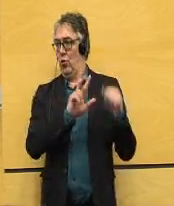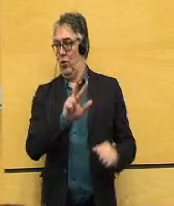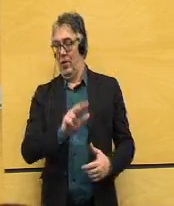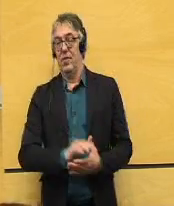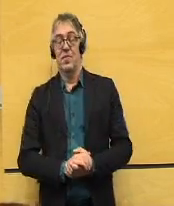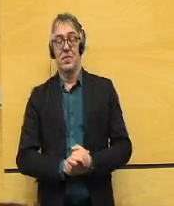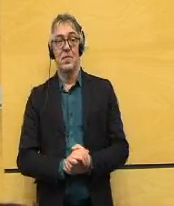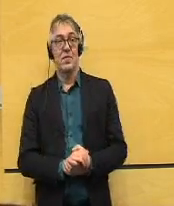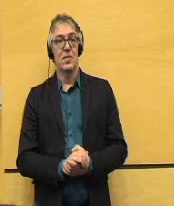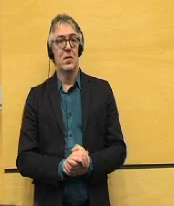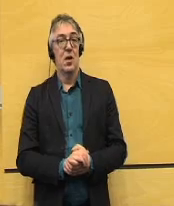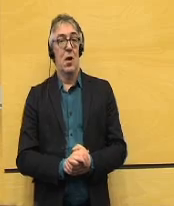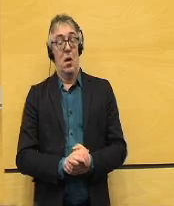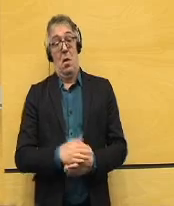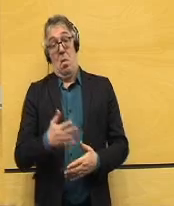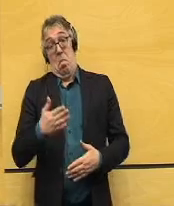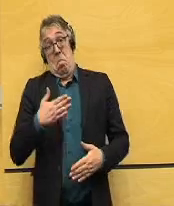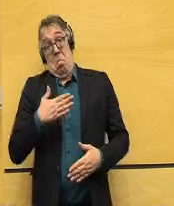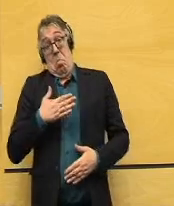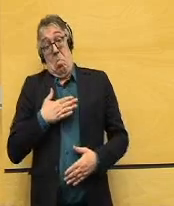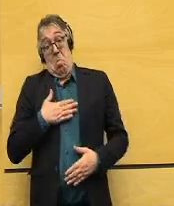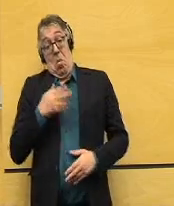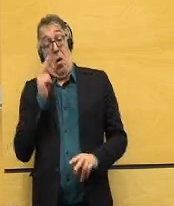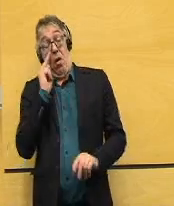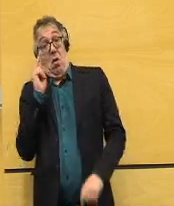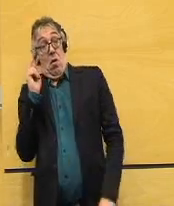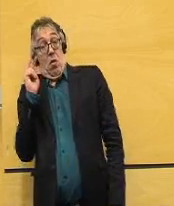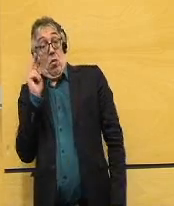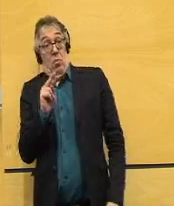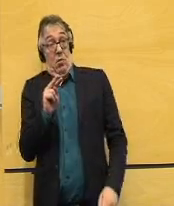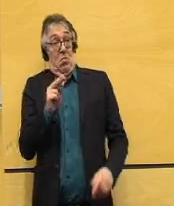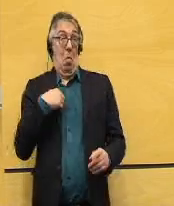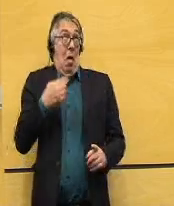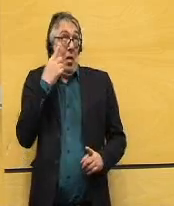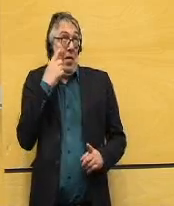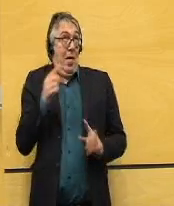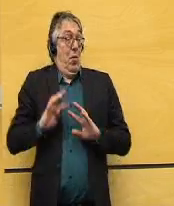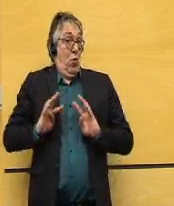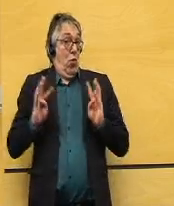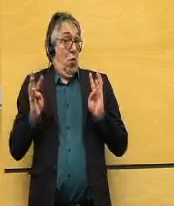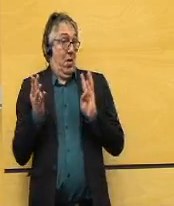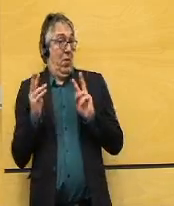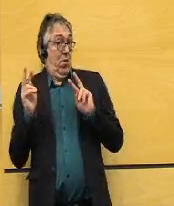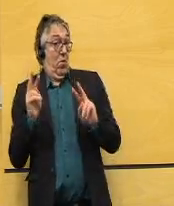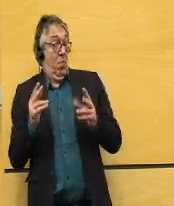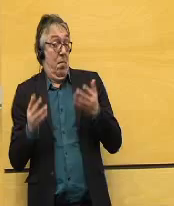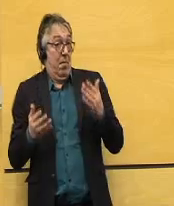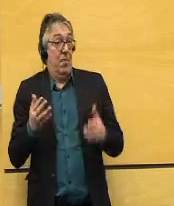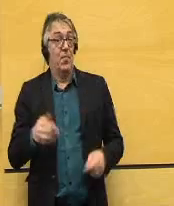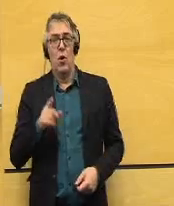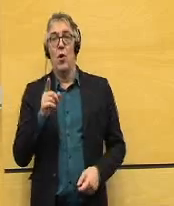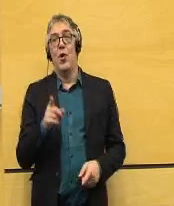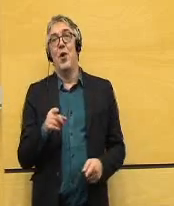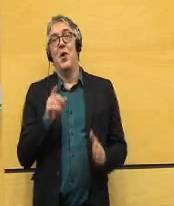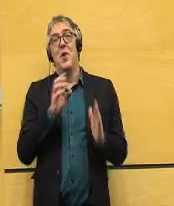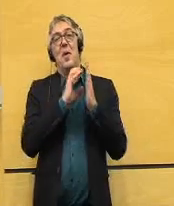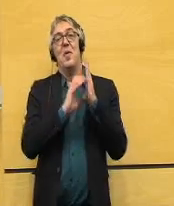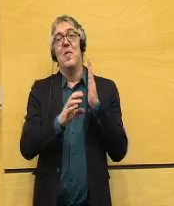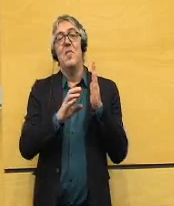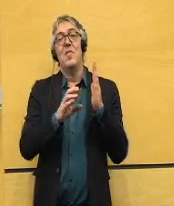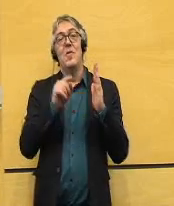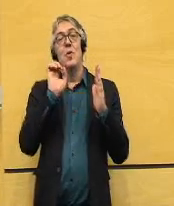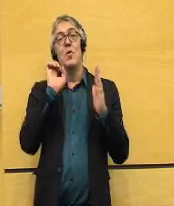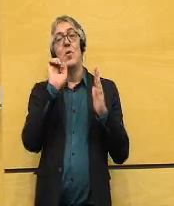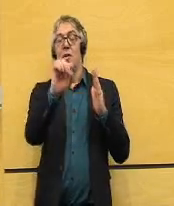I mean, in my humble view, and perhaps in the committee's view as well, that the famous section